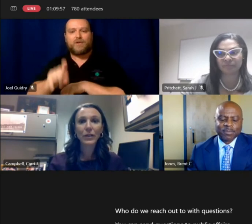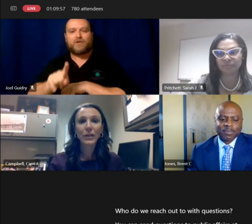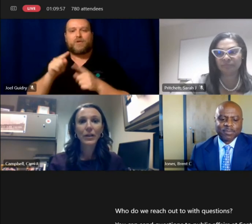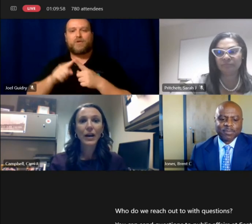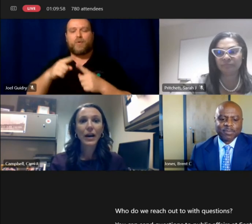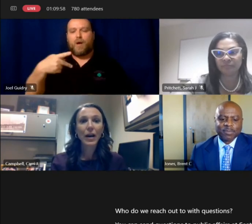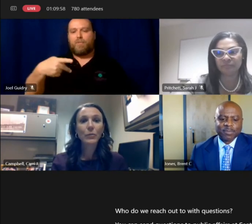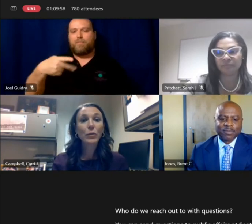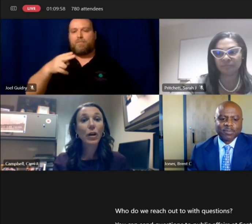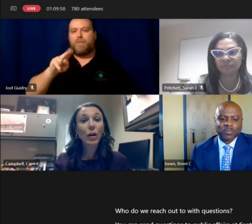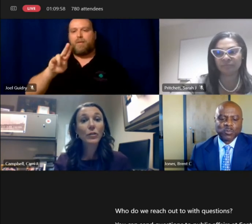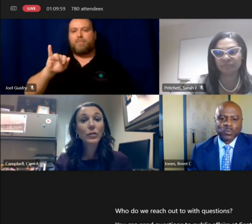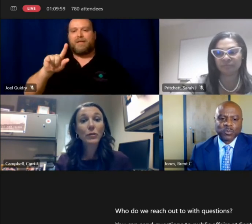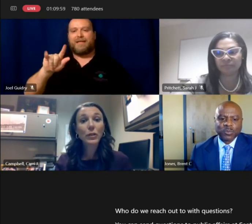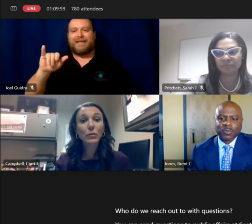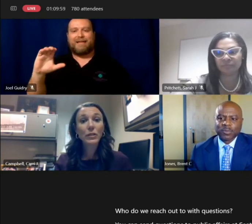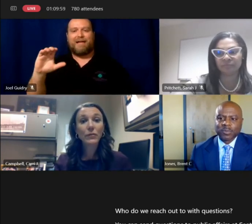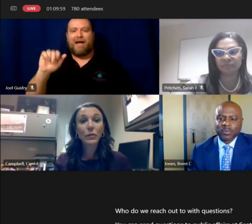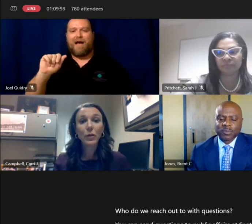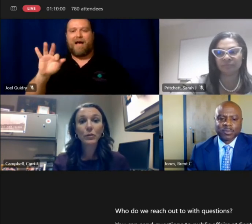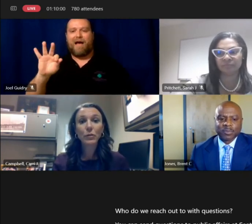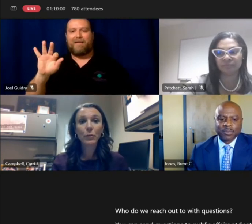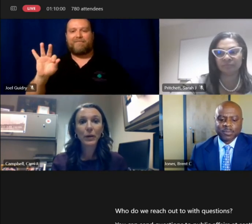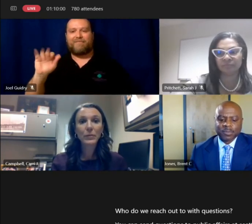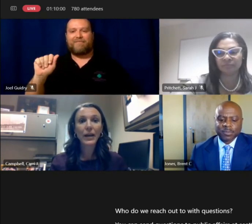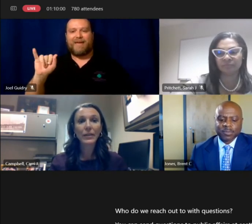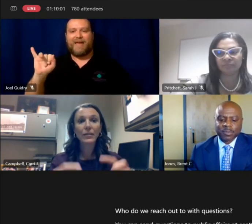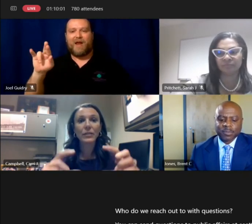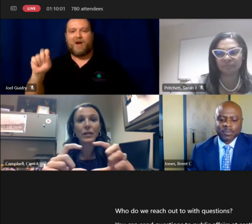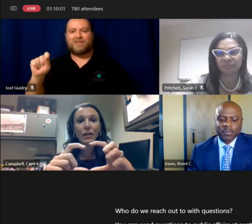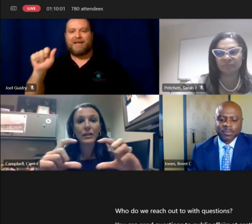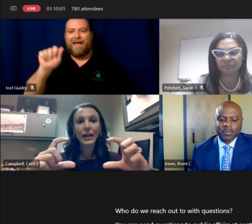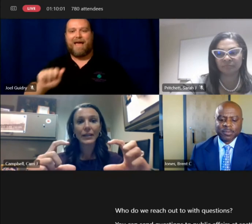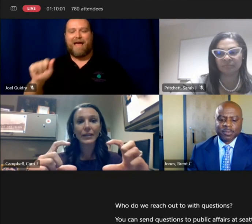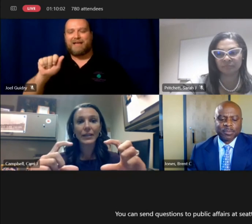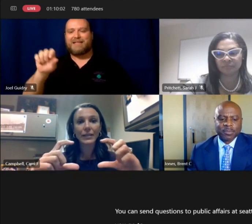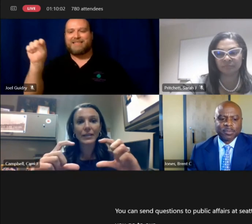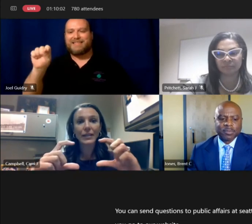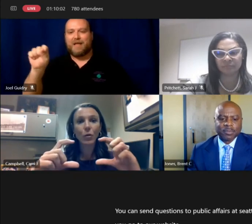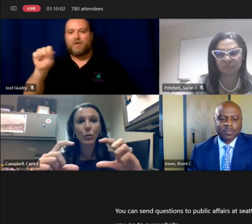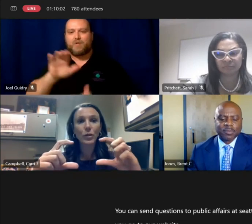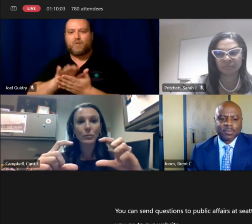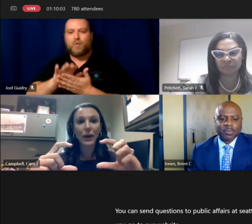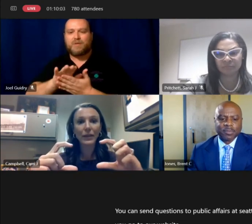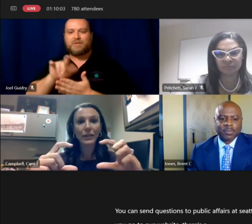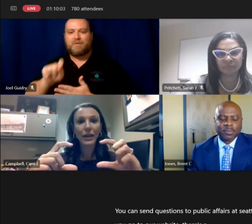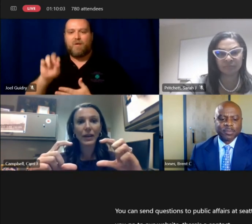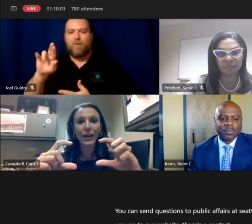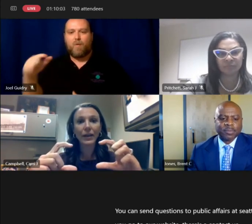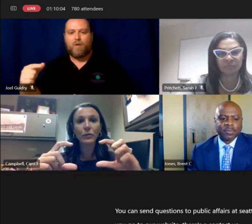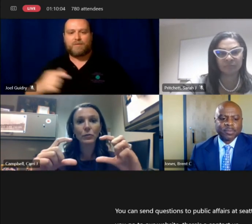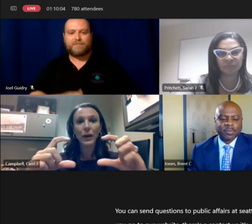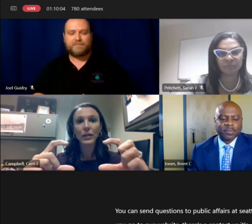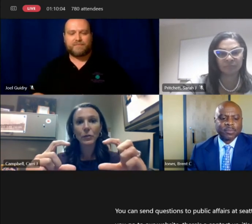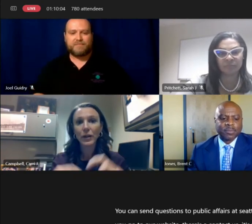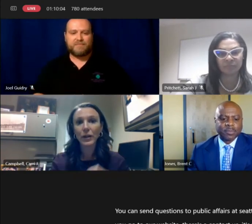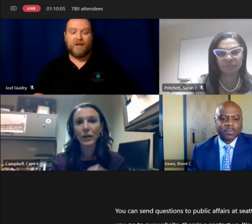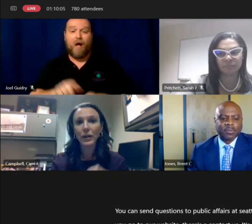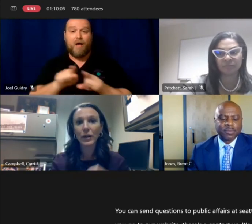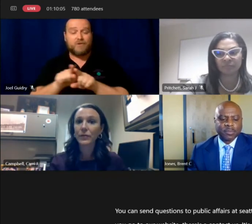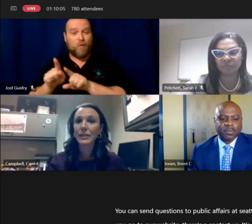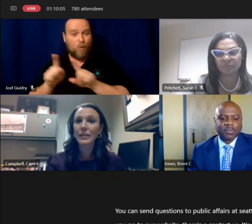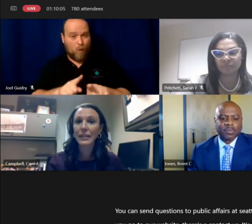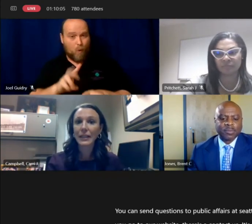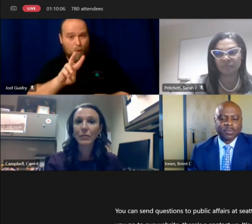publicaffairs@seattleschools.org. You can also use, if you go to our website, there's a contact us. It's an orange button, and that goes right to our